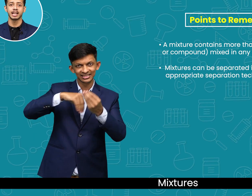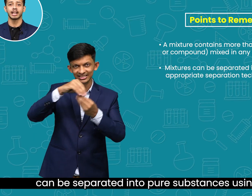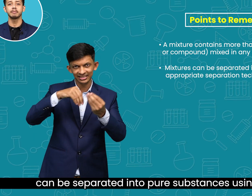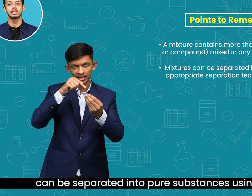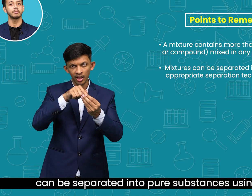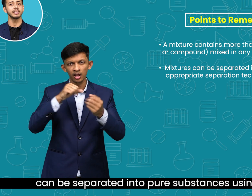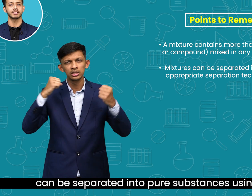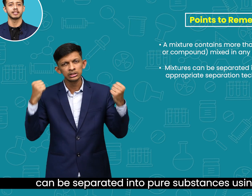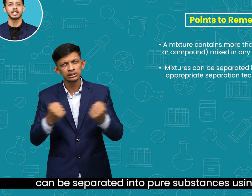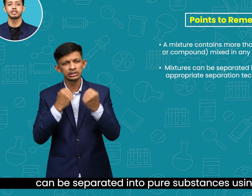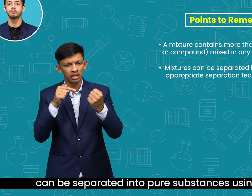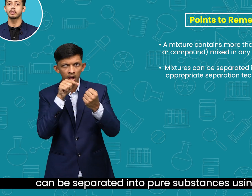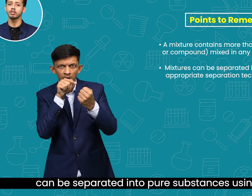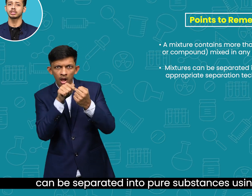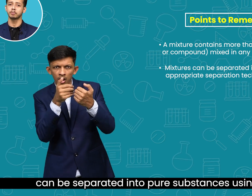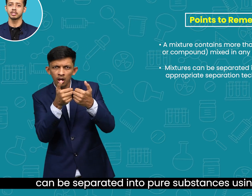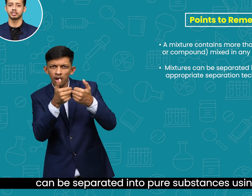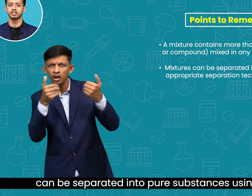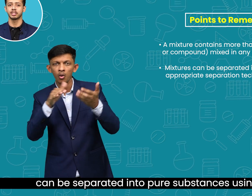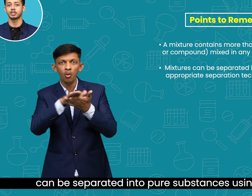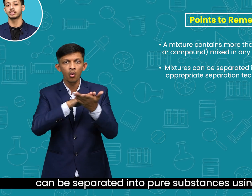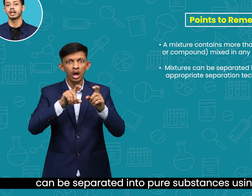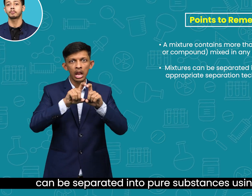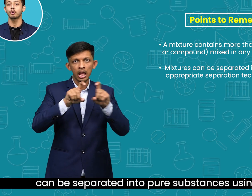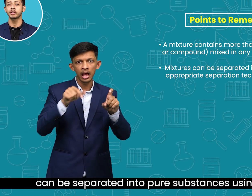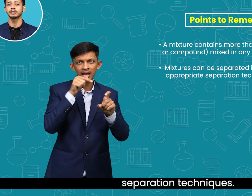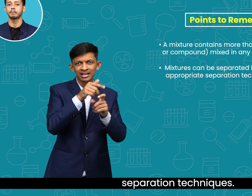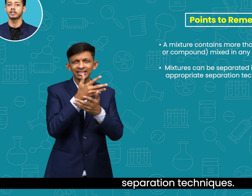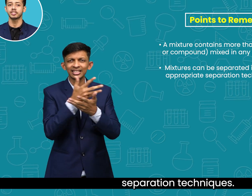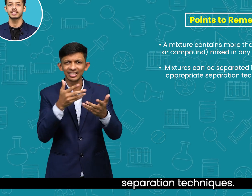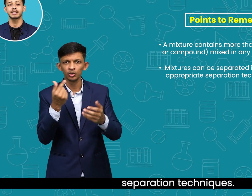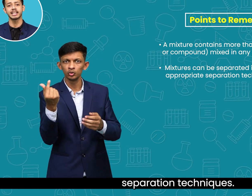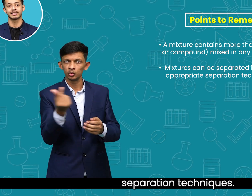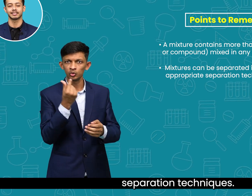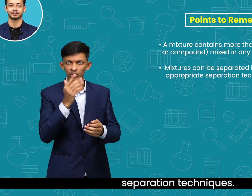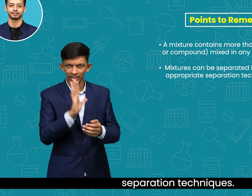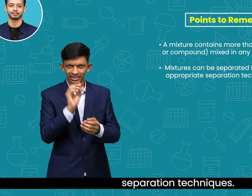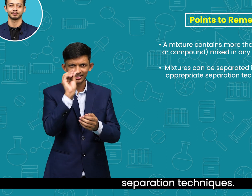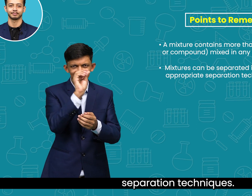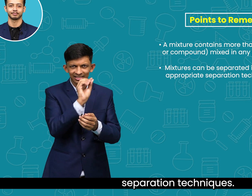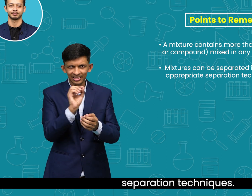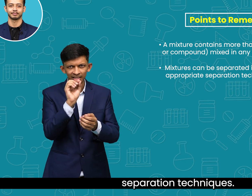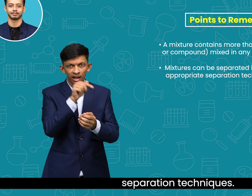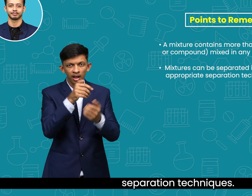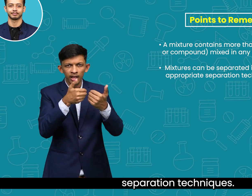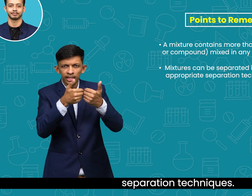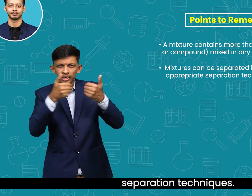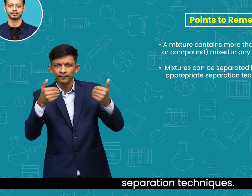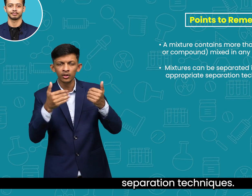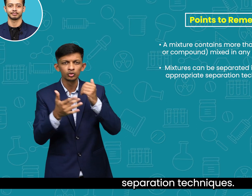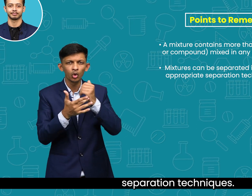Mixtures can be separated into pure substances using appropriate separation techniques.